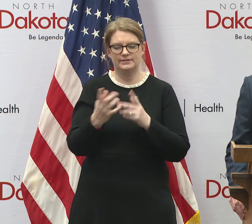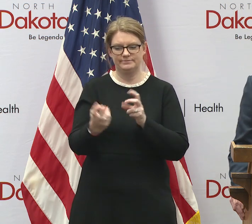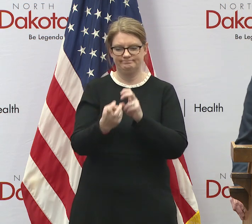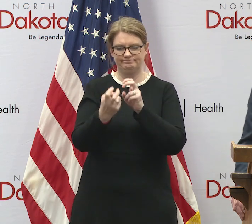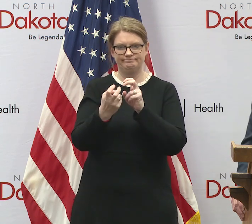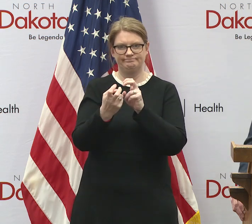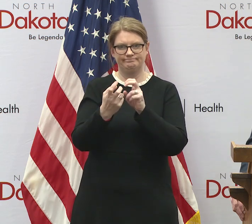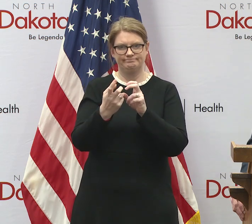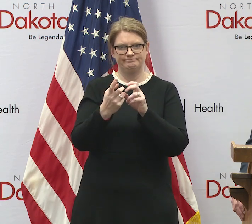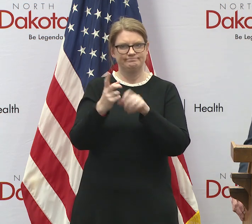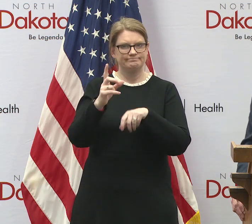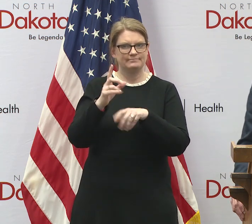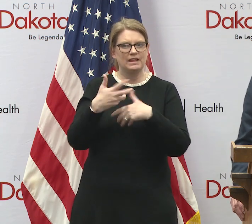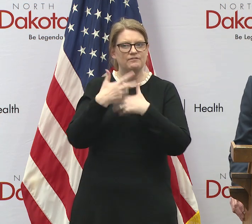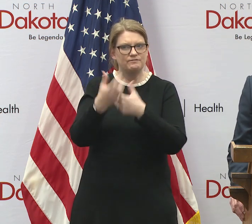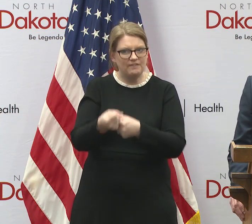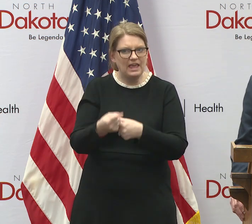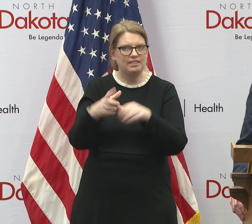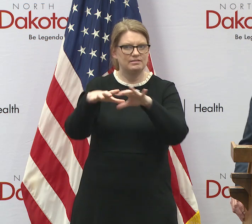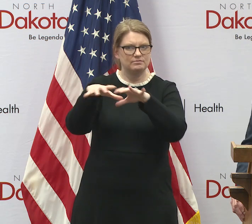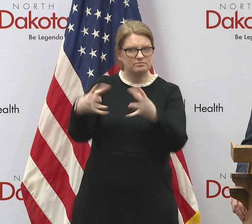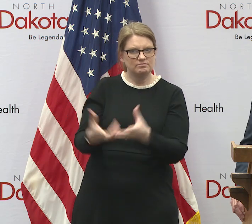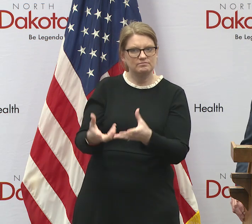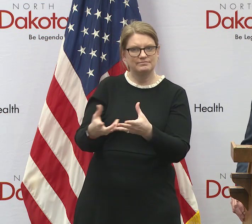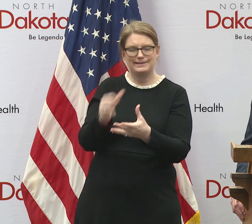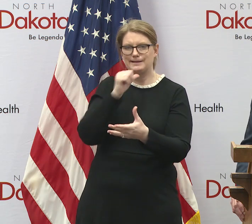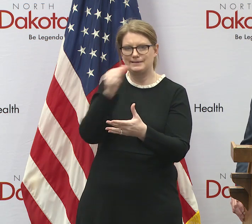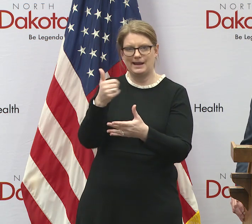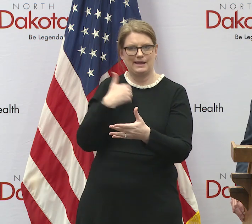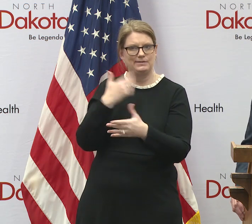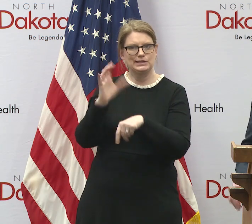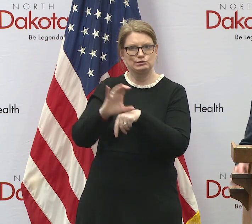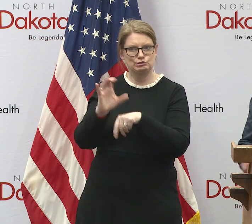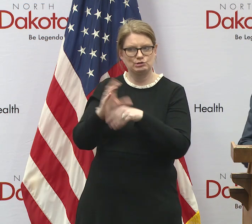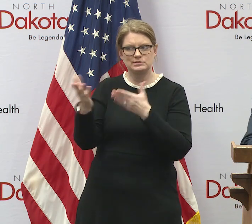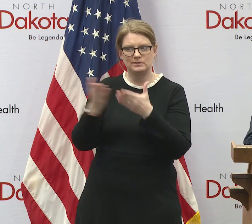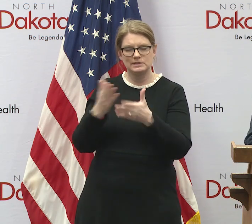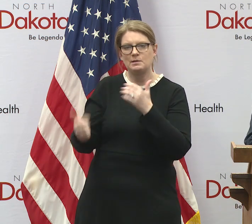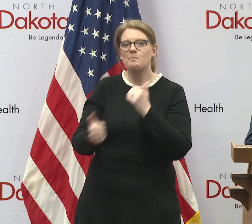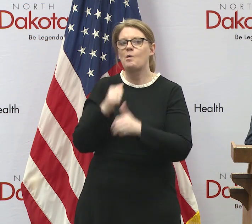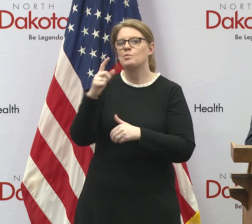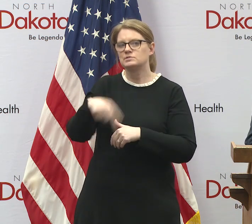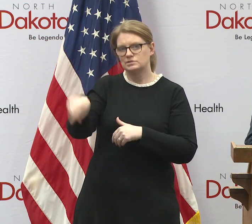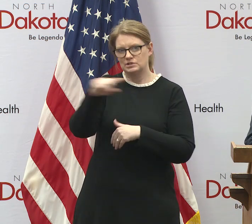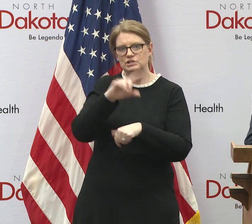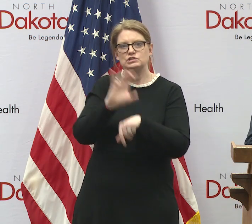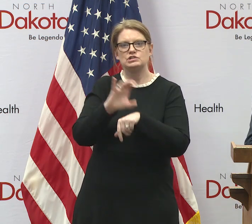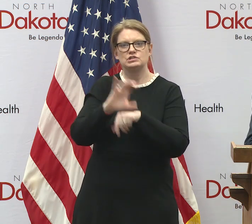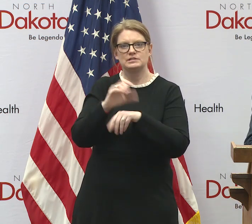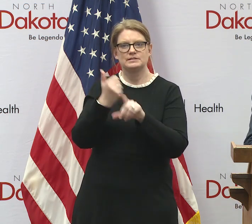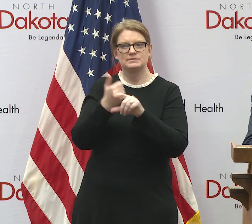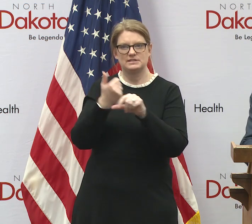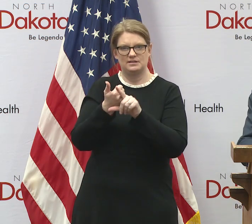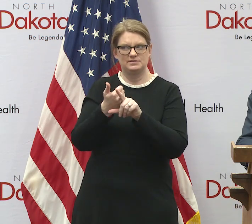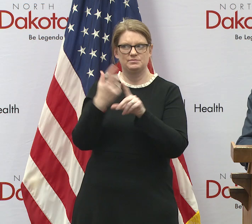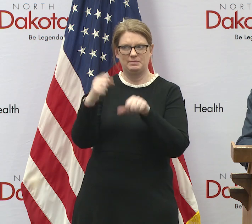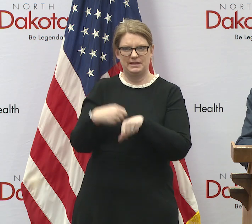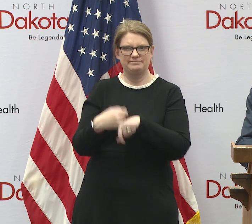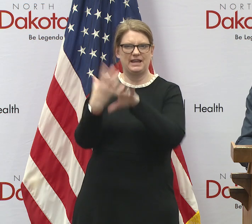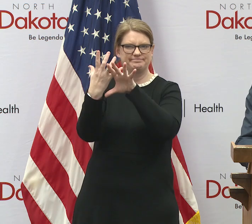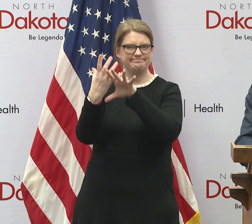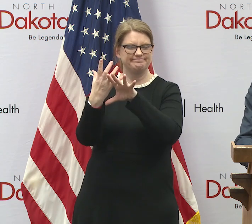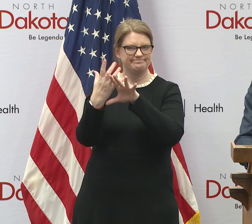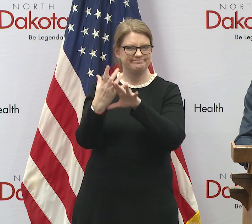congregation organizations are not holding church services tomorrow. That's the majority of those. They're doing that's going to be unprecedented for many